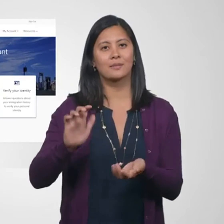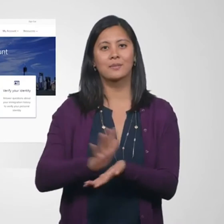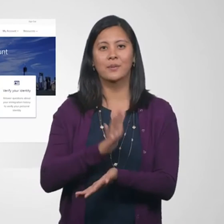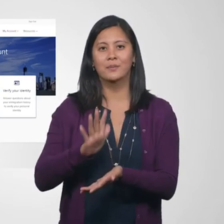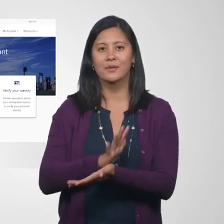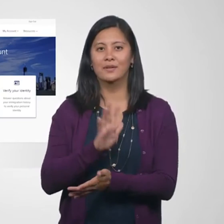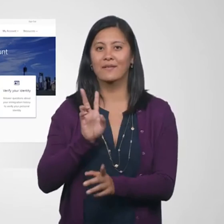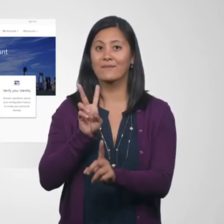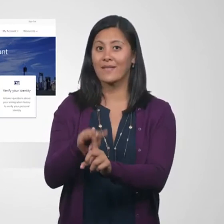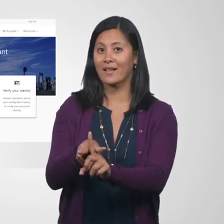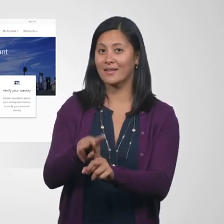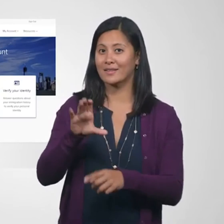Add a paper-filed case.